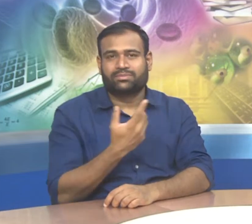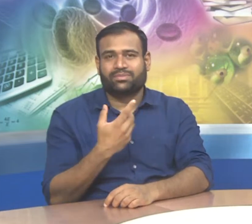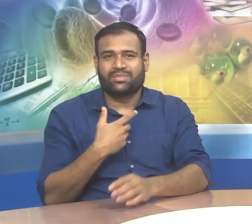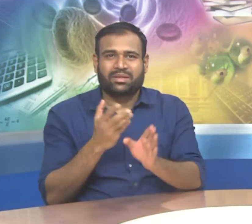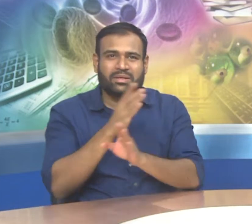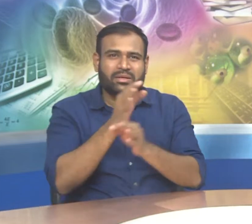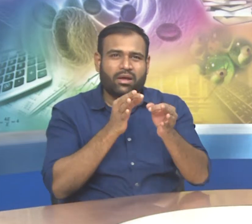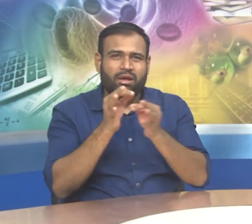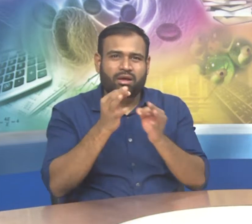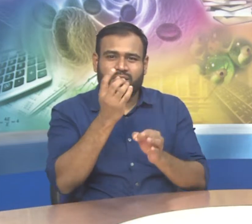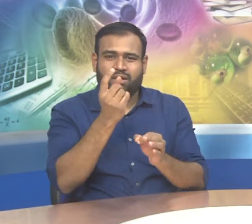Withdrawal.